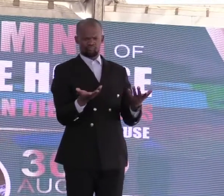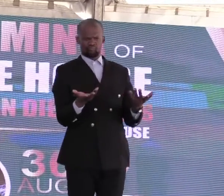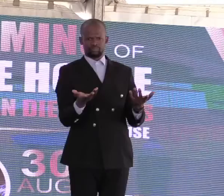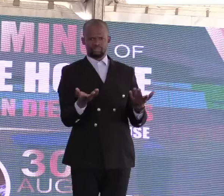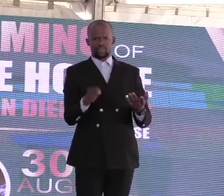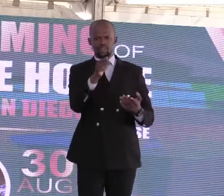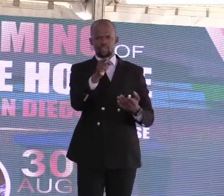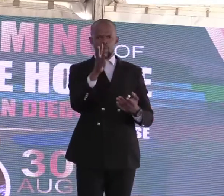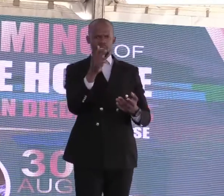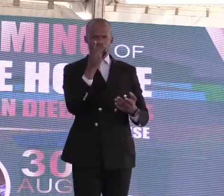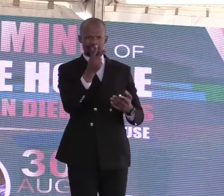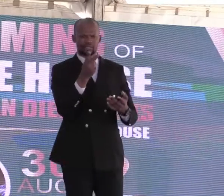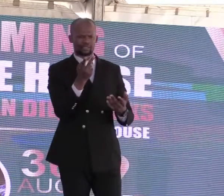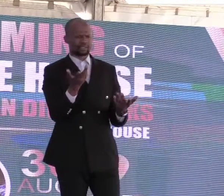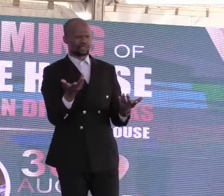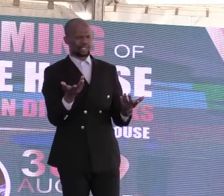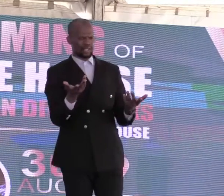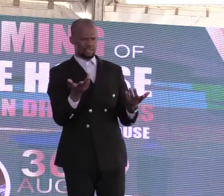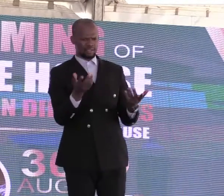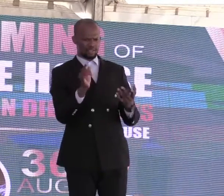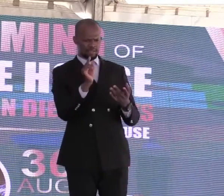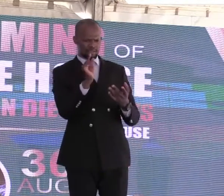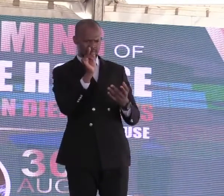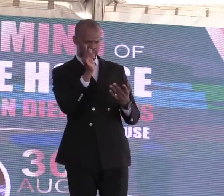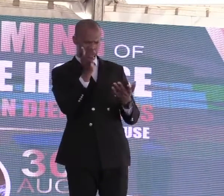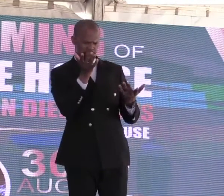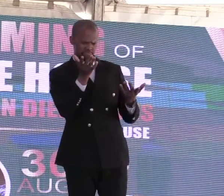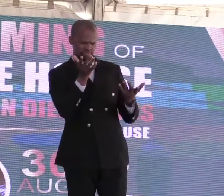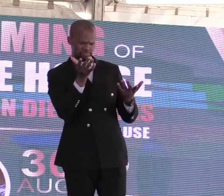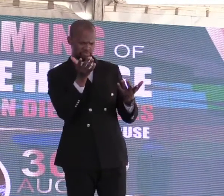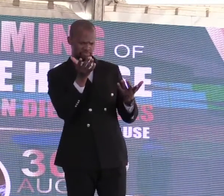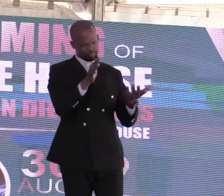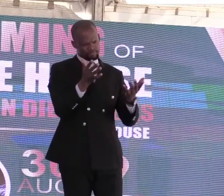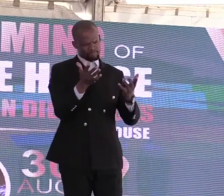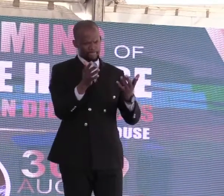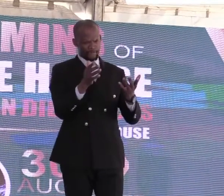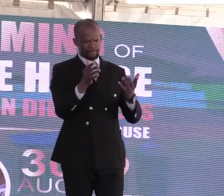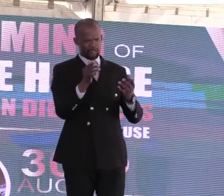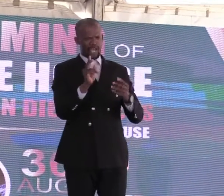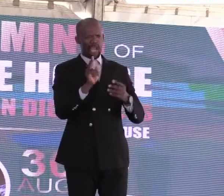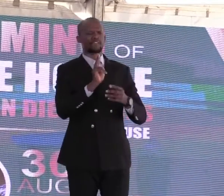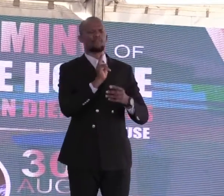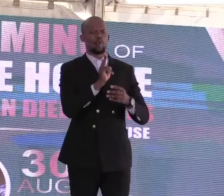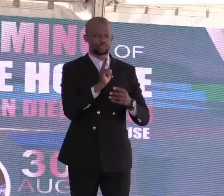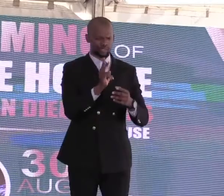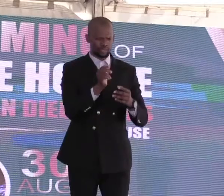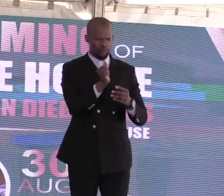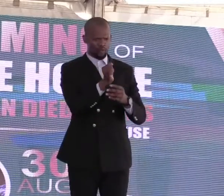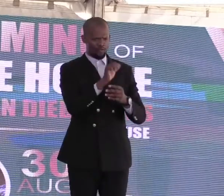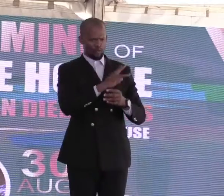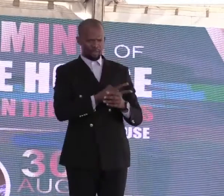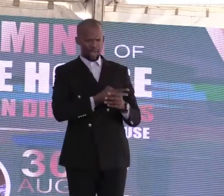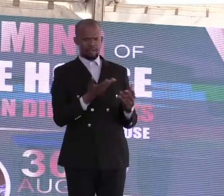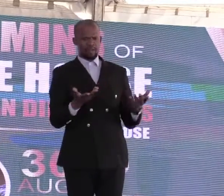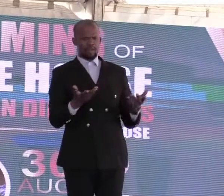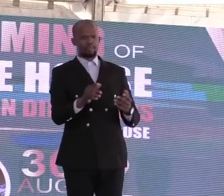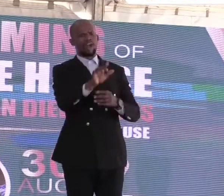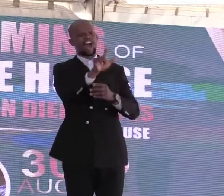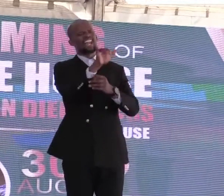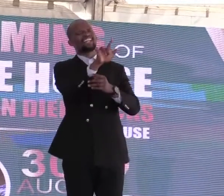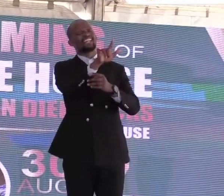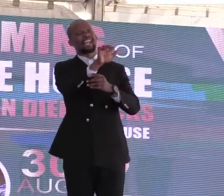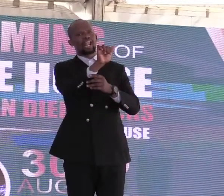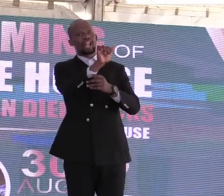so-called black lady, and actually the voice of the women on that day, Mama Lillian